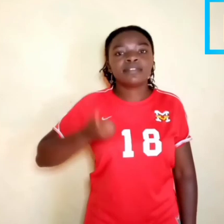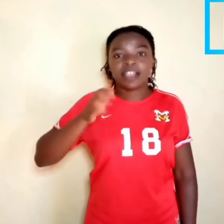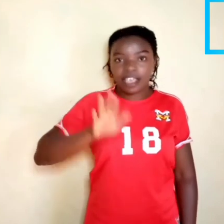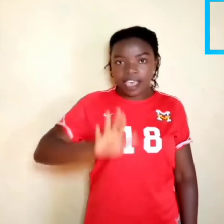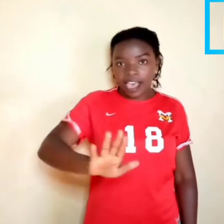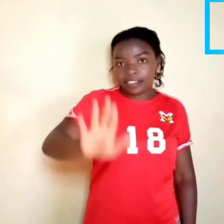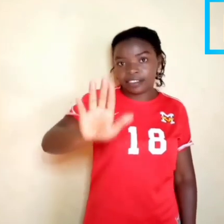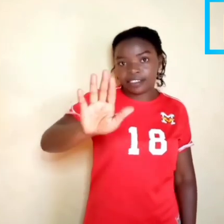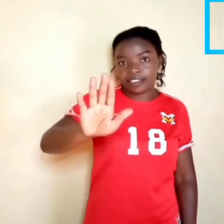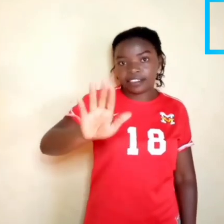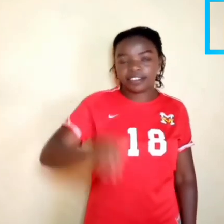has,